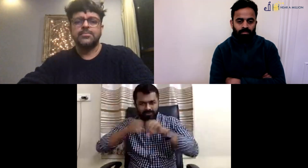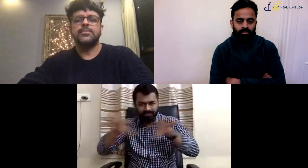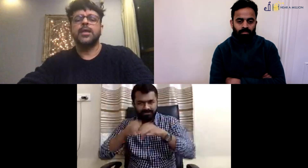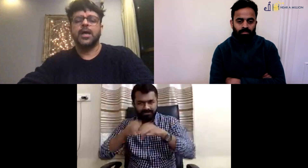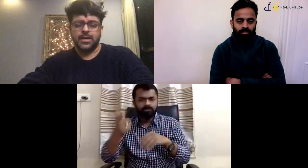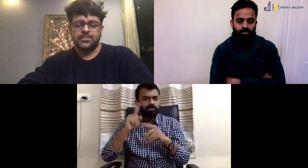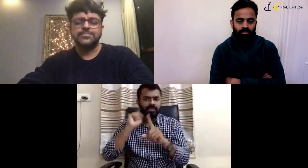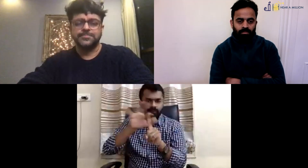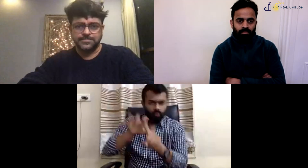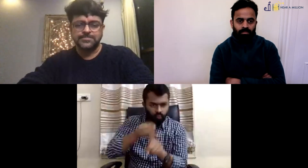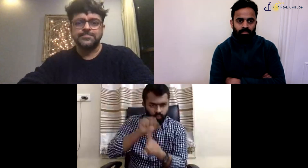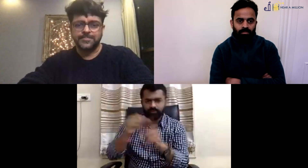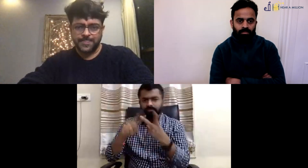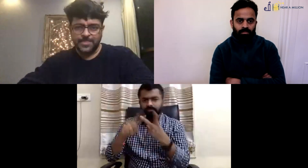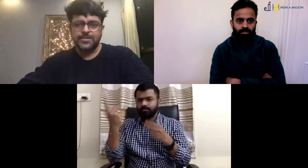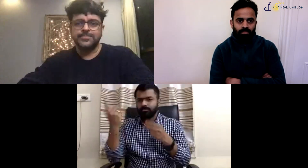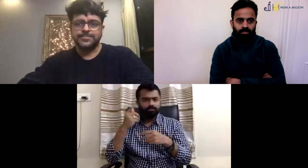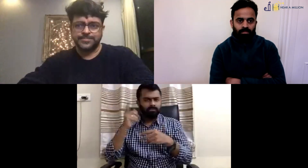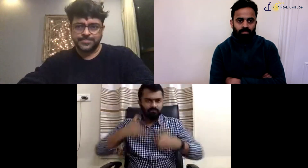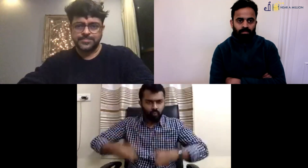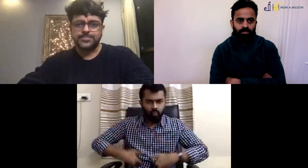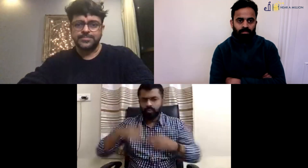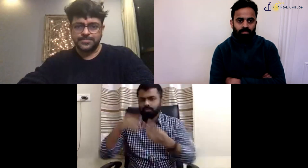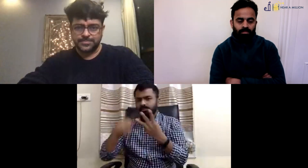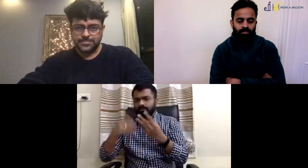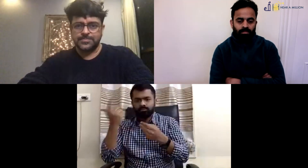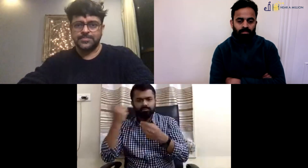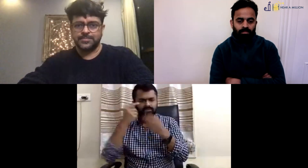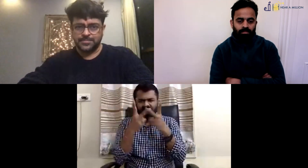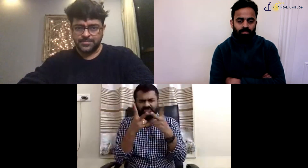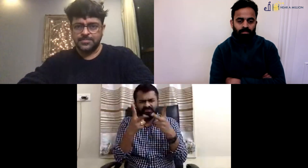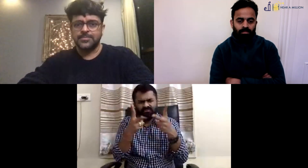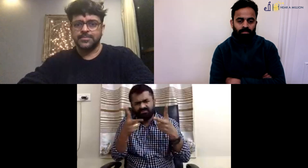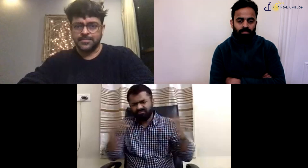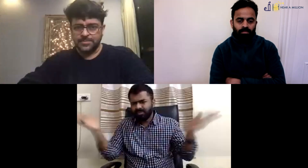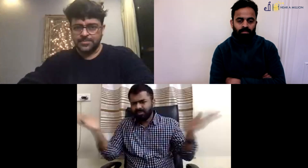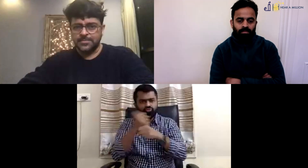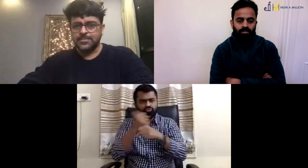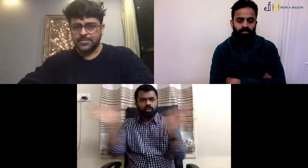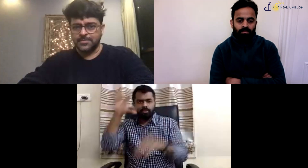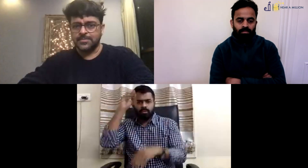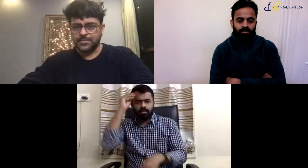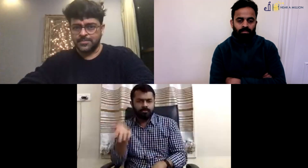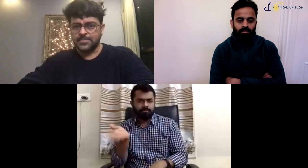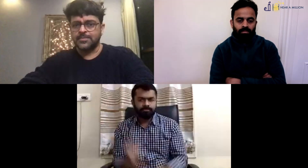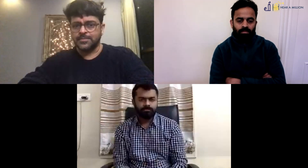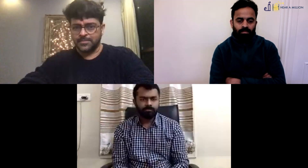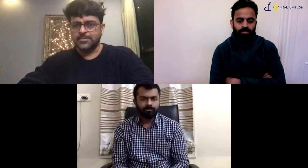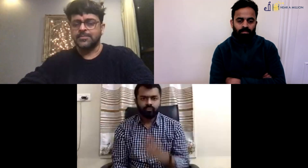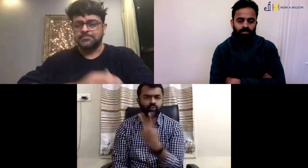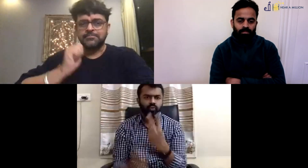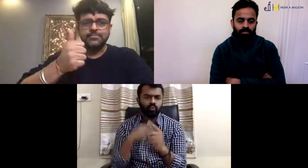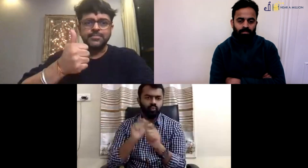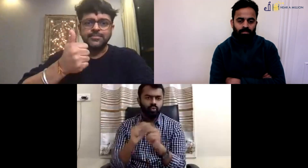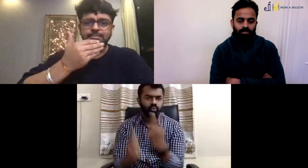IECDG on Instagram Live. I've been explaining about the deaf culture, deaf food, and all the related things to the deaf